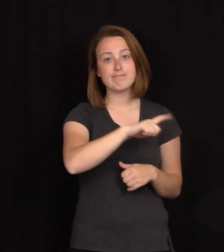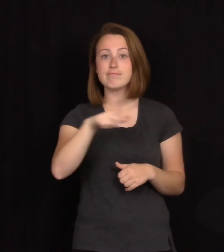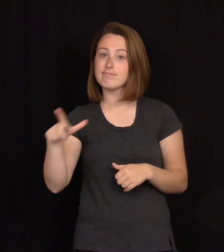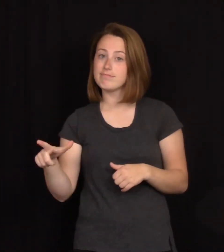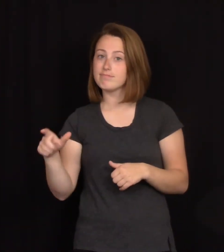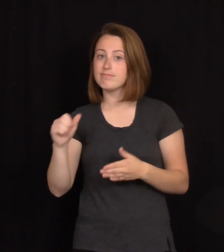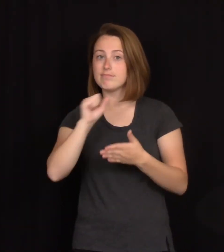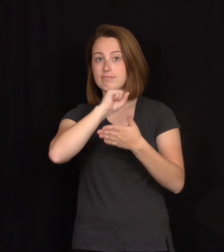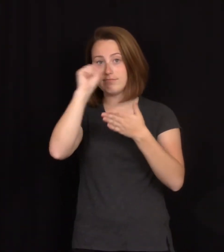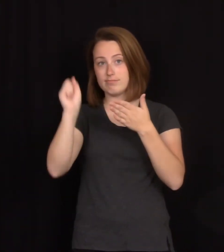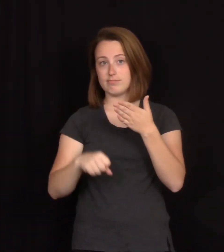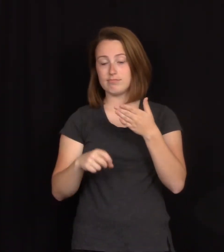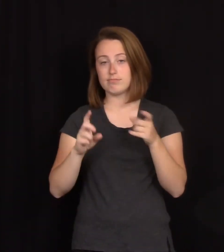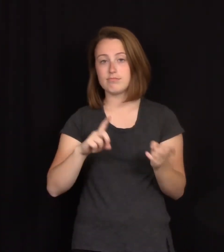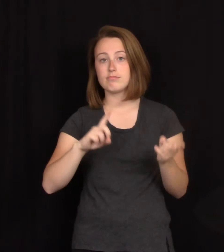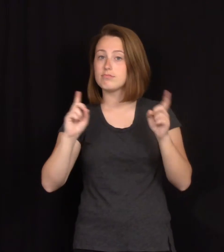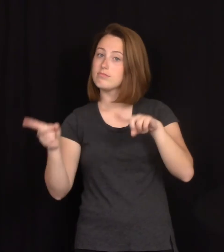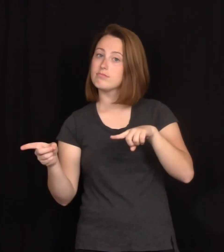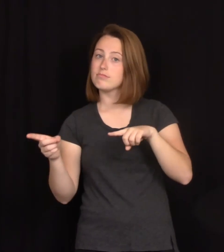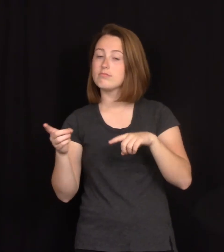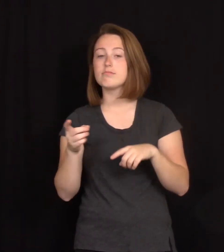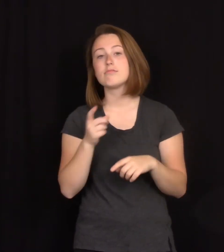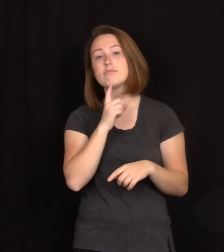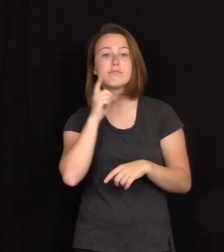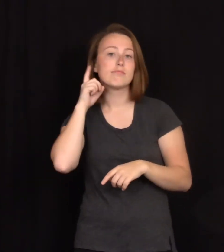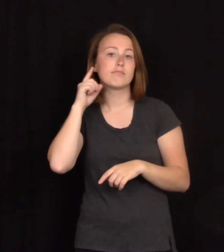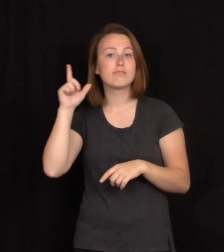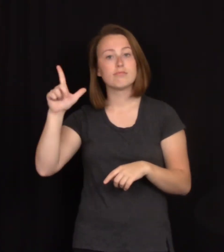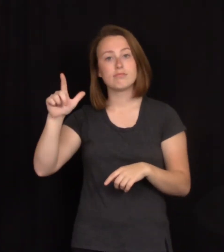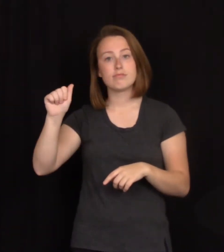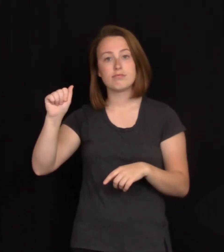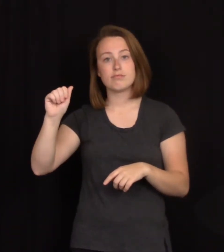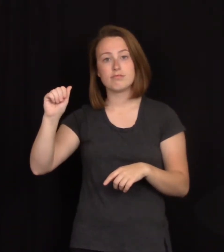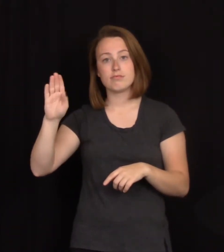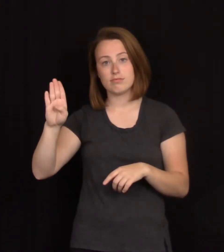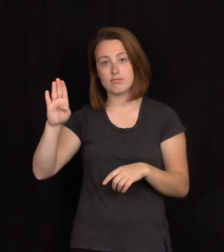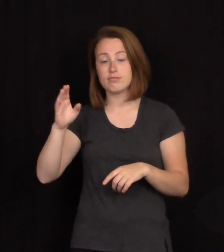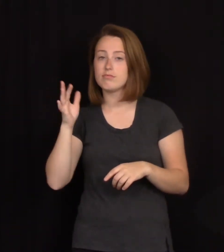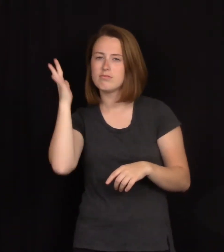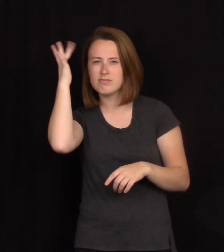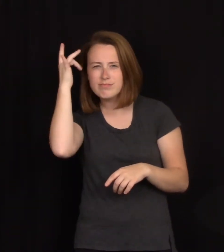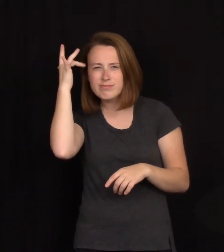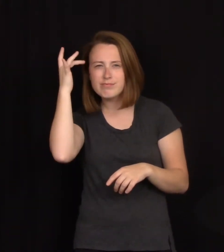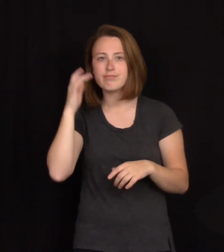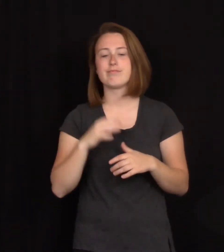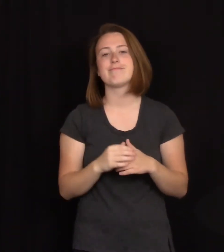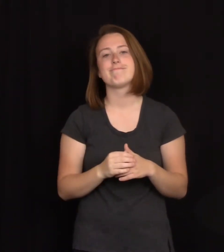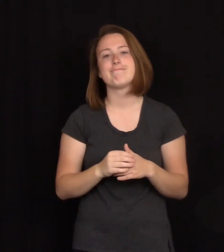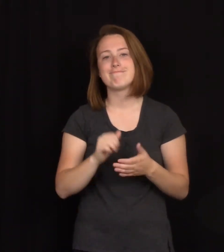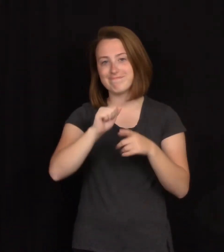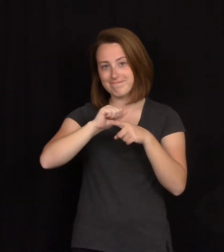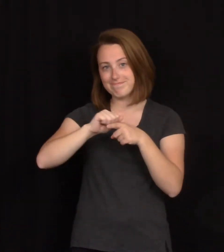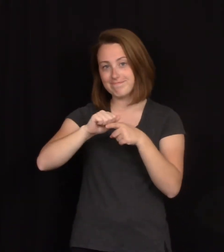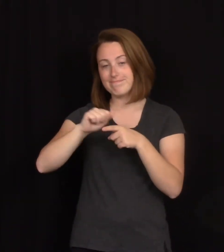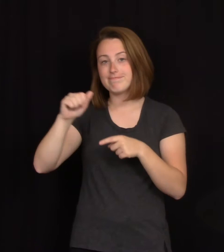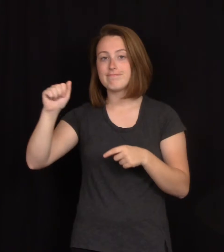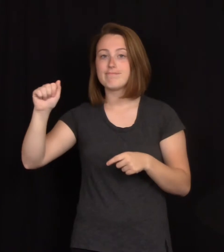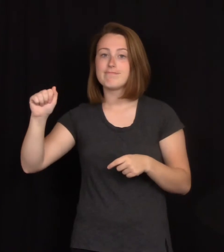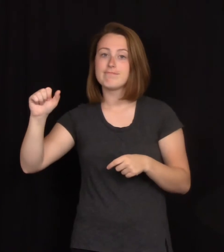Deaf Lab was required every semester until I finished my minor because it gave more time